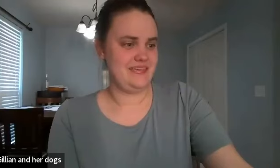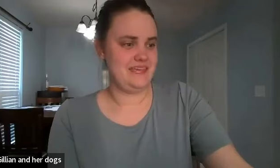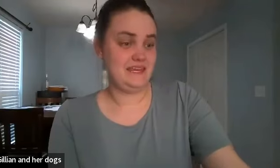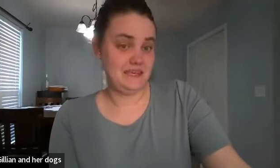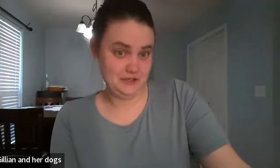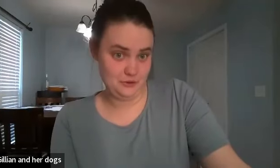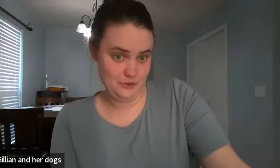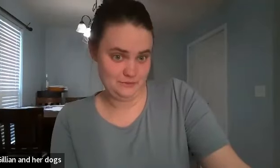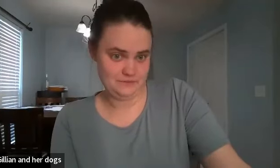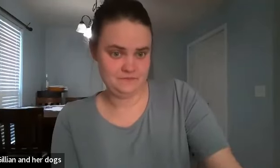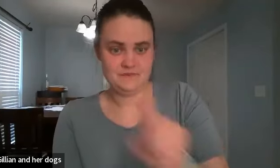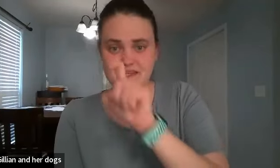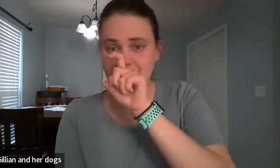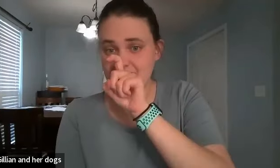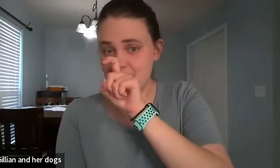Then eagle.